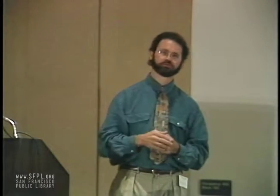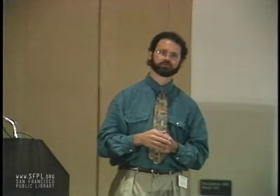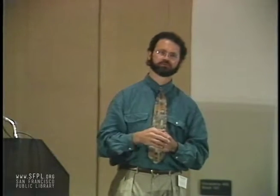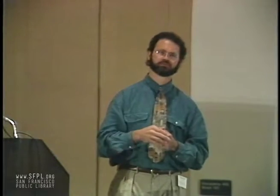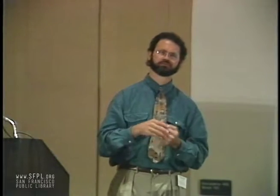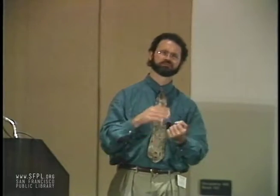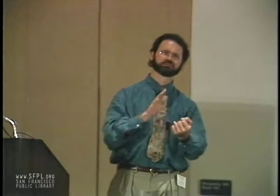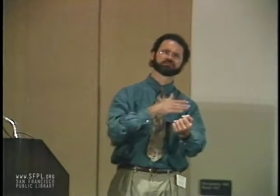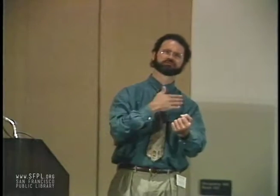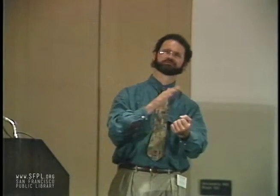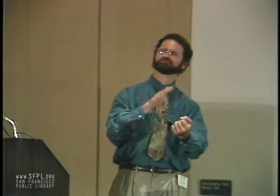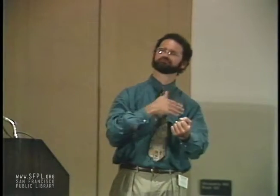We have music.